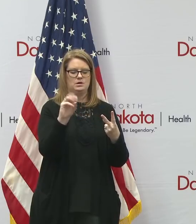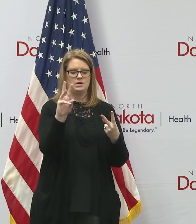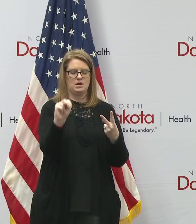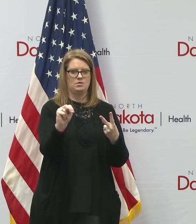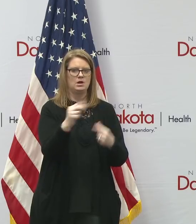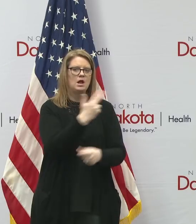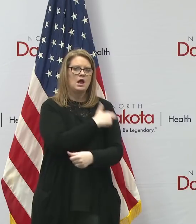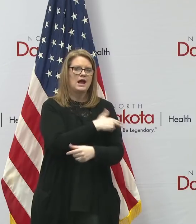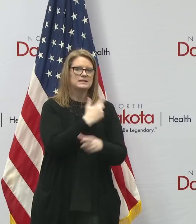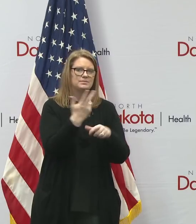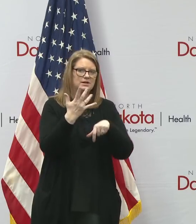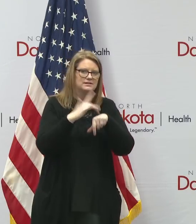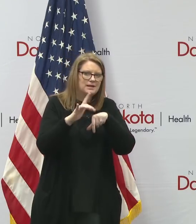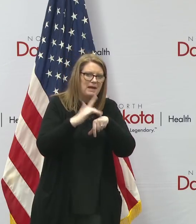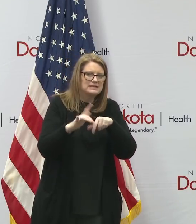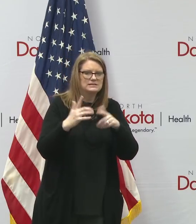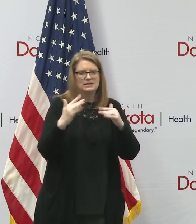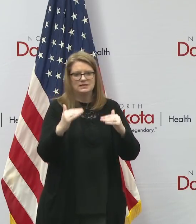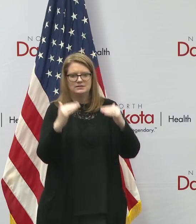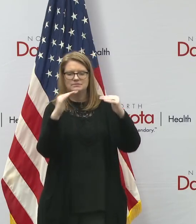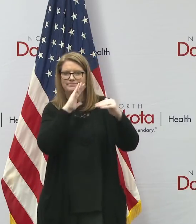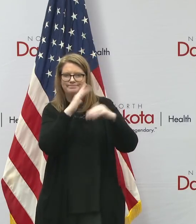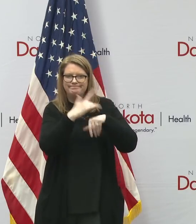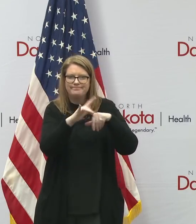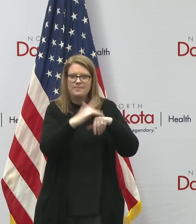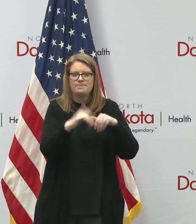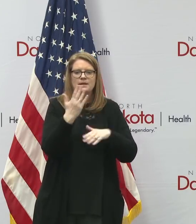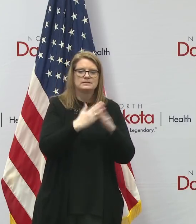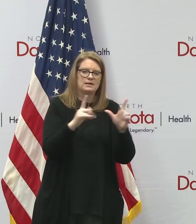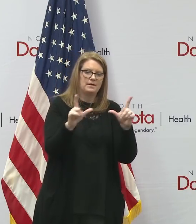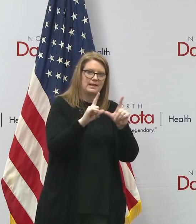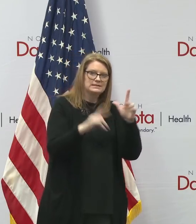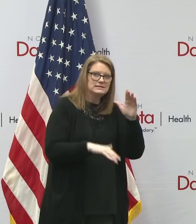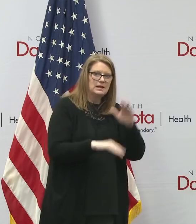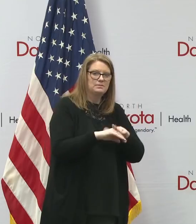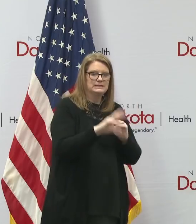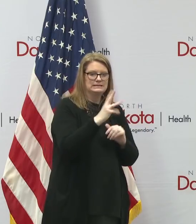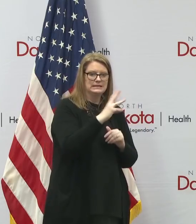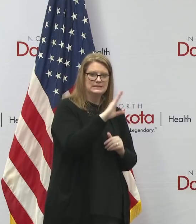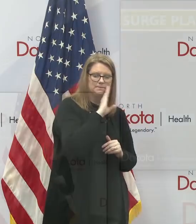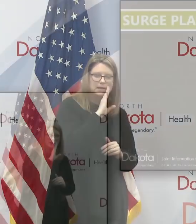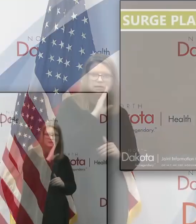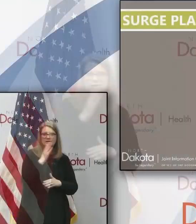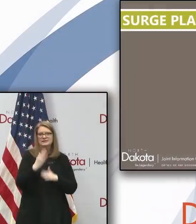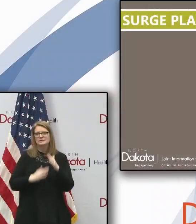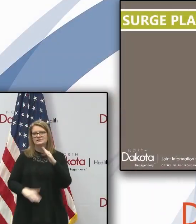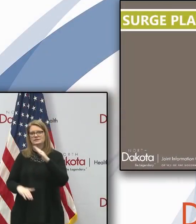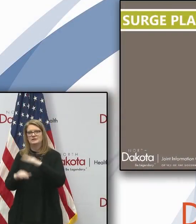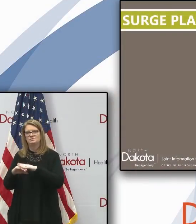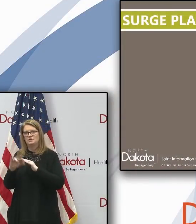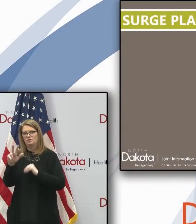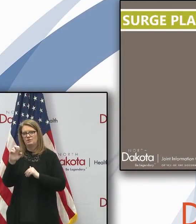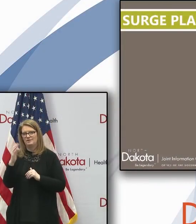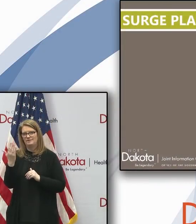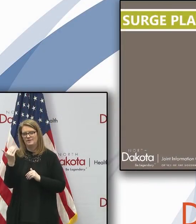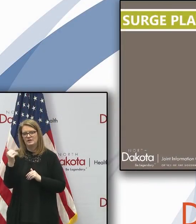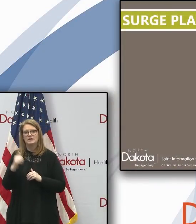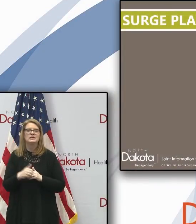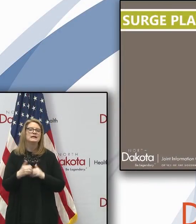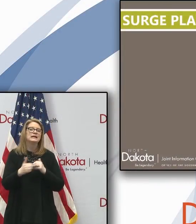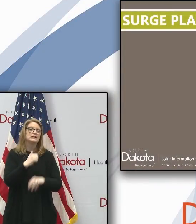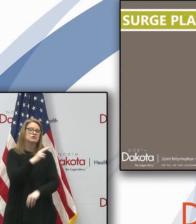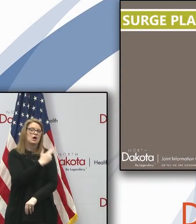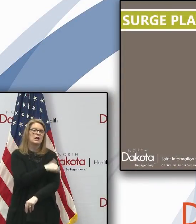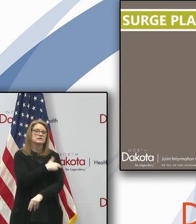capacity varies greatly. Some hospitals are licensed up to 6 beds, some to 315. Each hospital